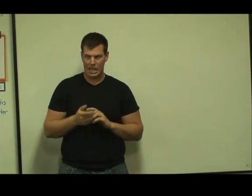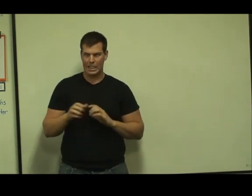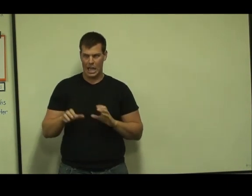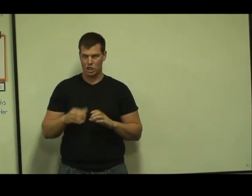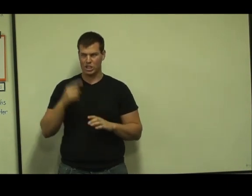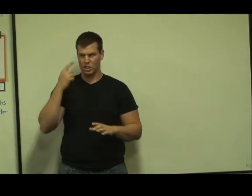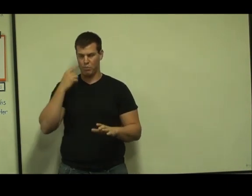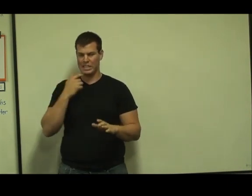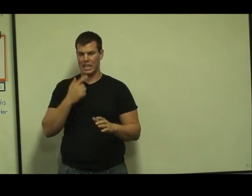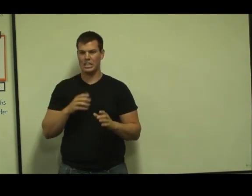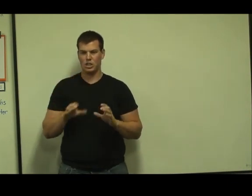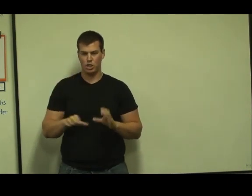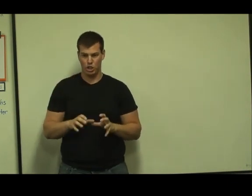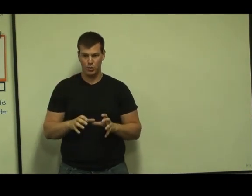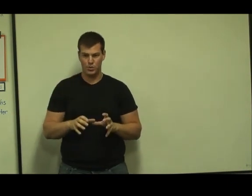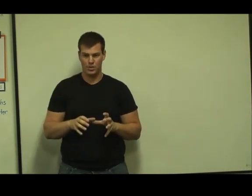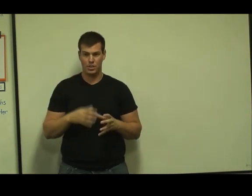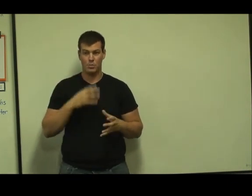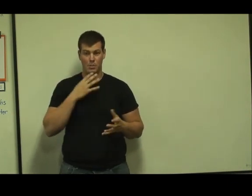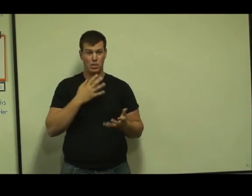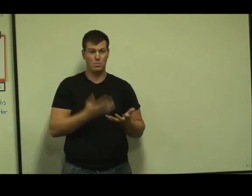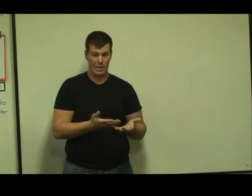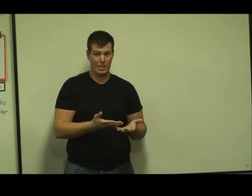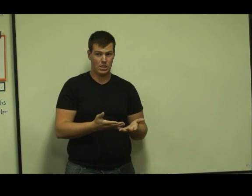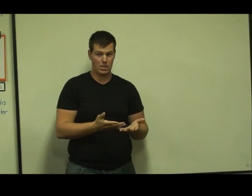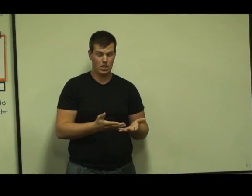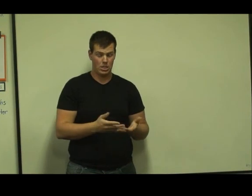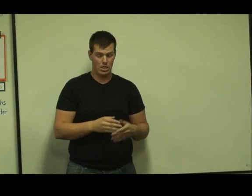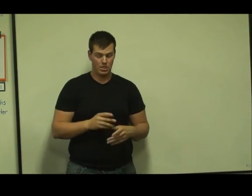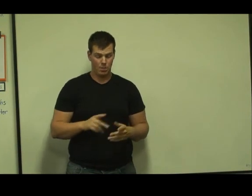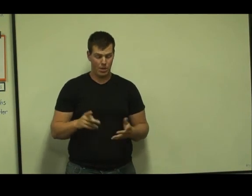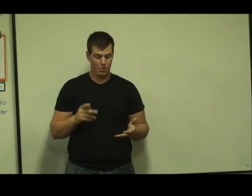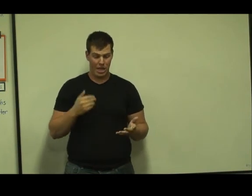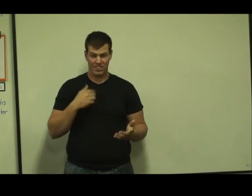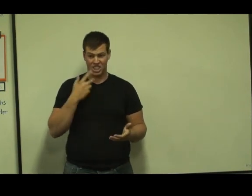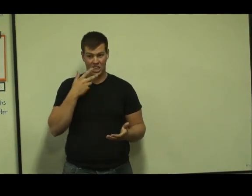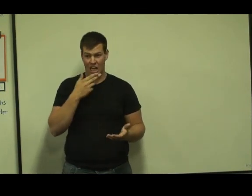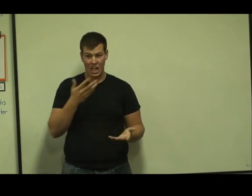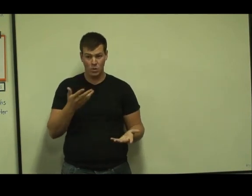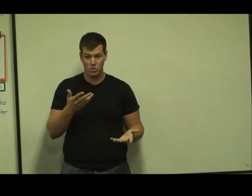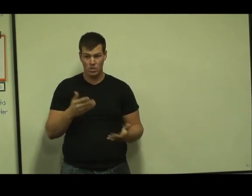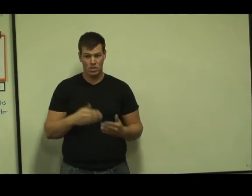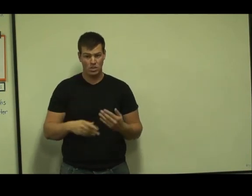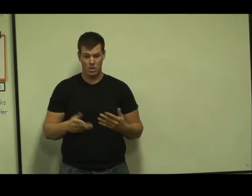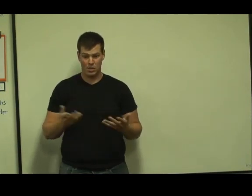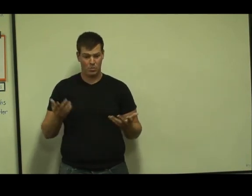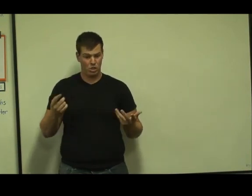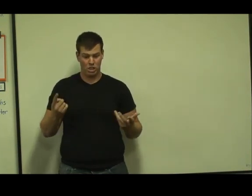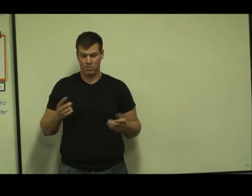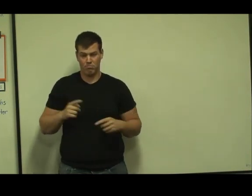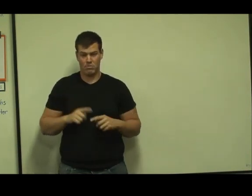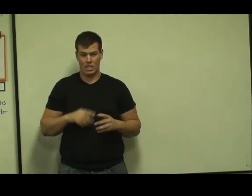translate the action that is very telling you to do, to be able to speak. The people have to take cut out, the people just can